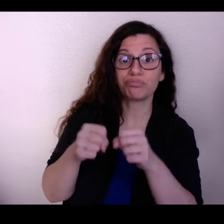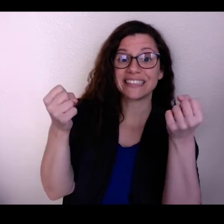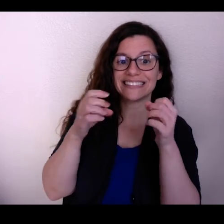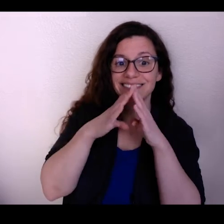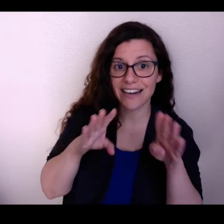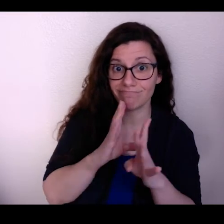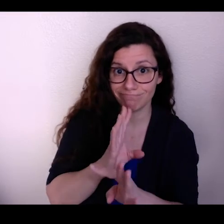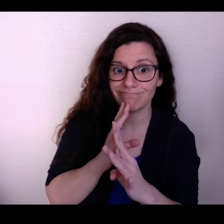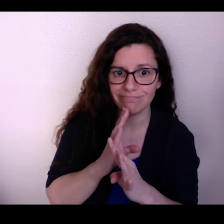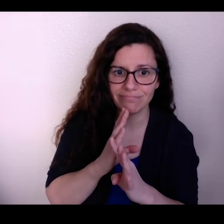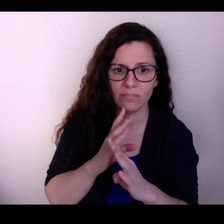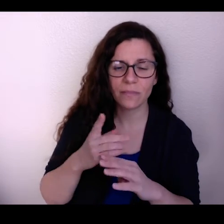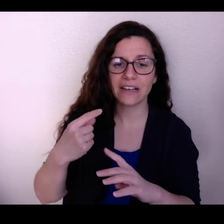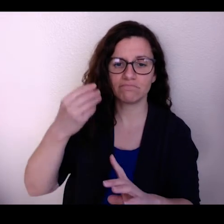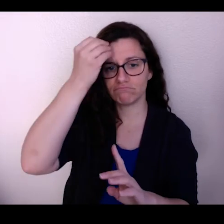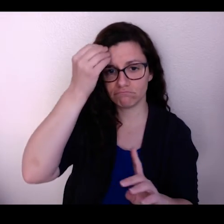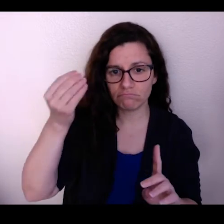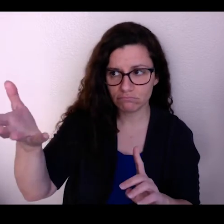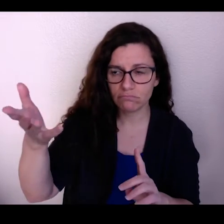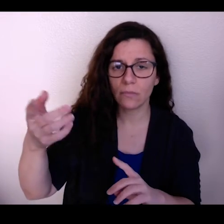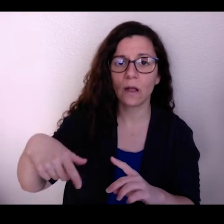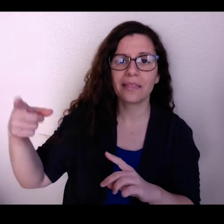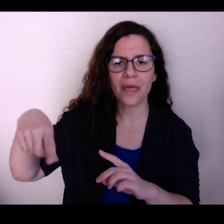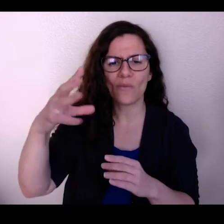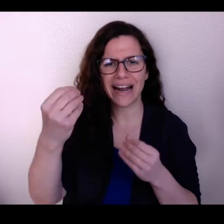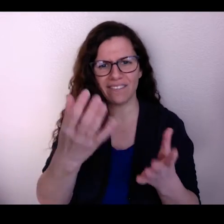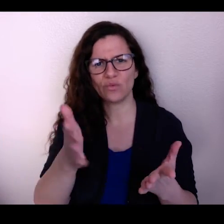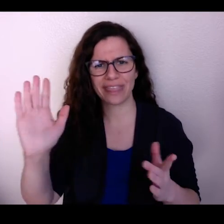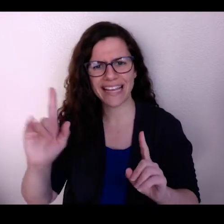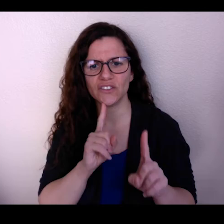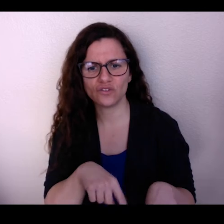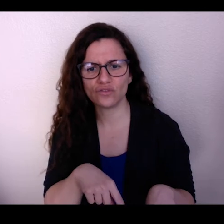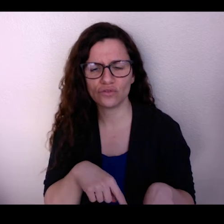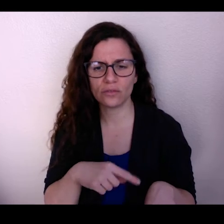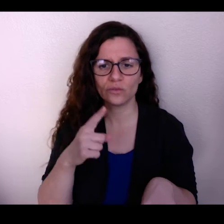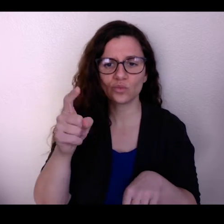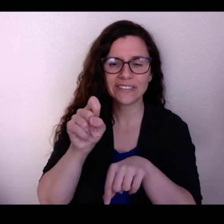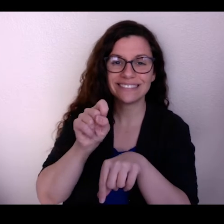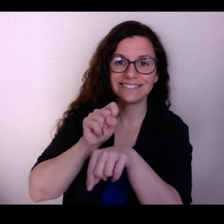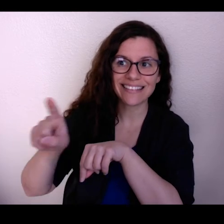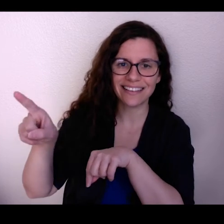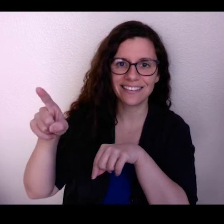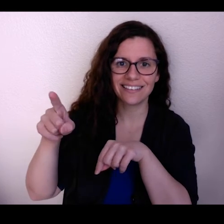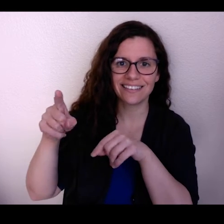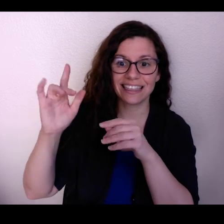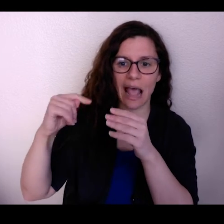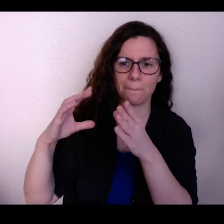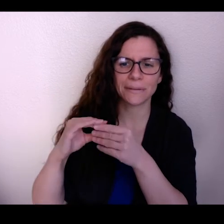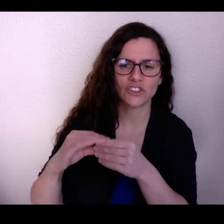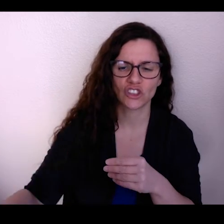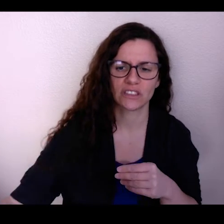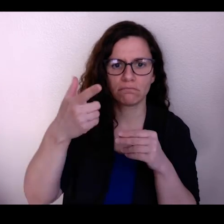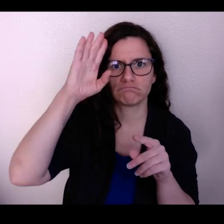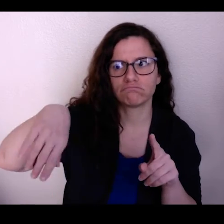silence and tell them and give you their answer, you're sending them the message that they can make